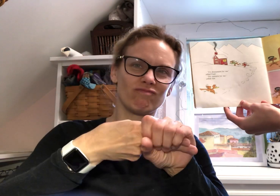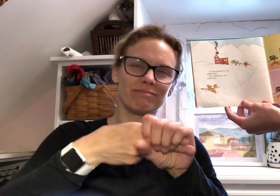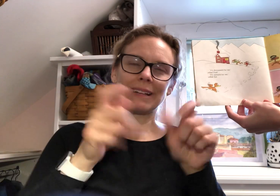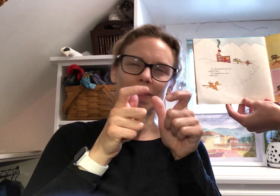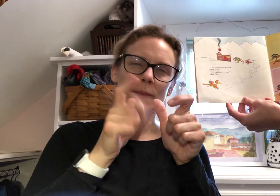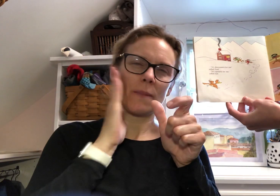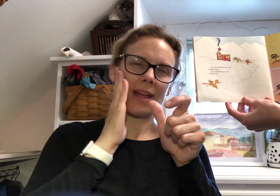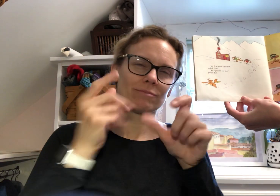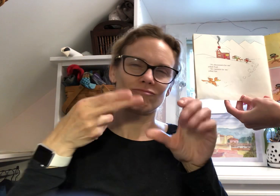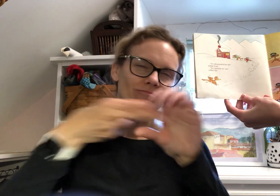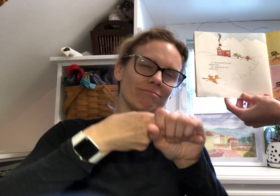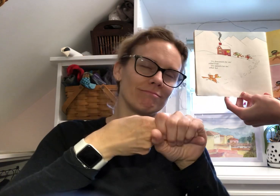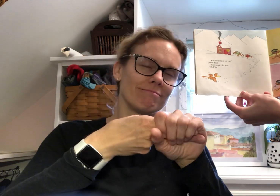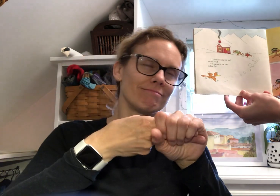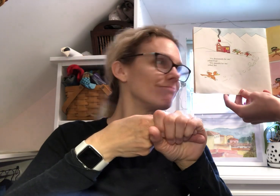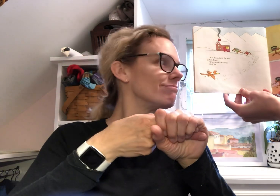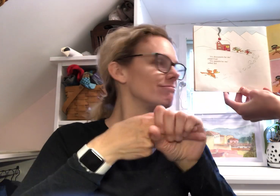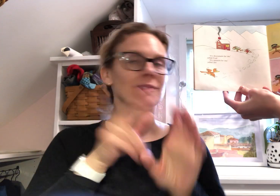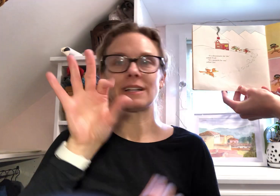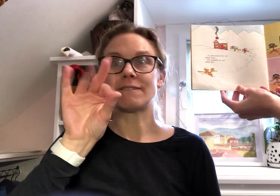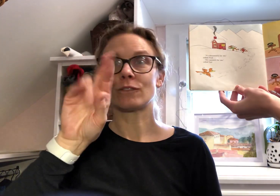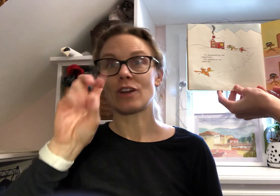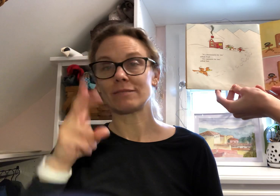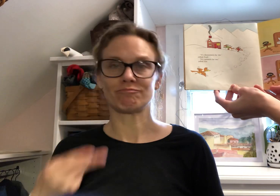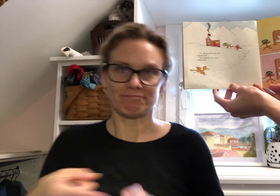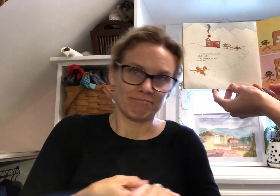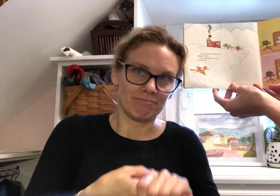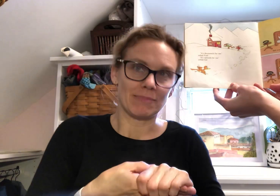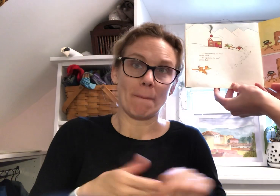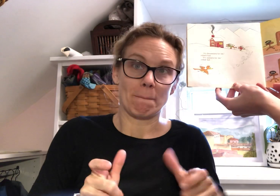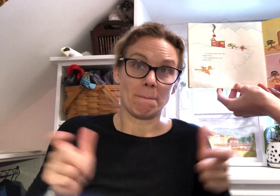Of course. The birds got the word.